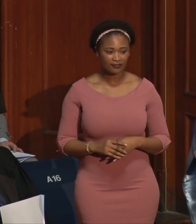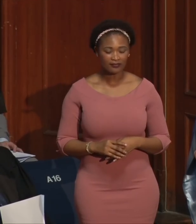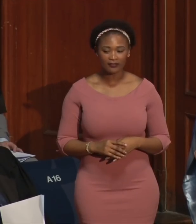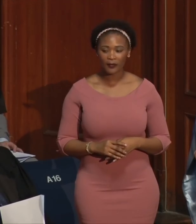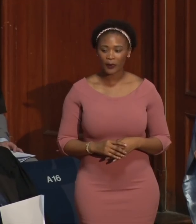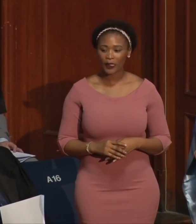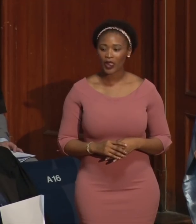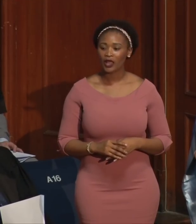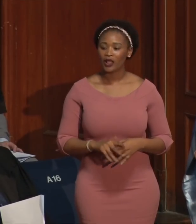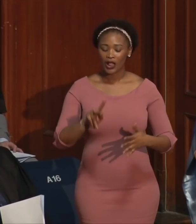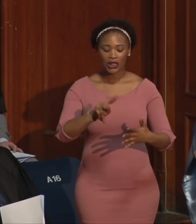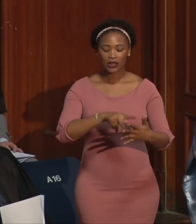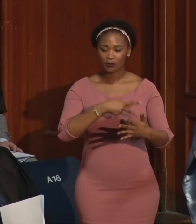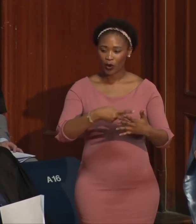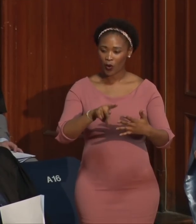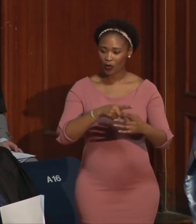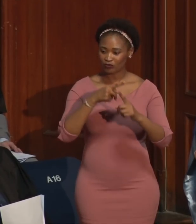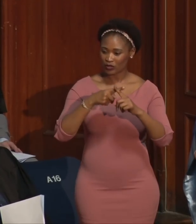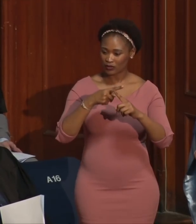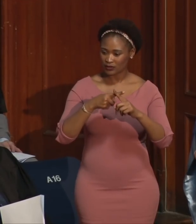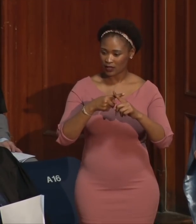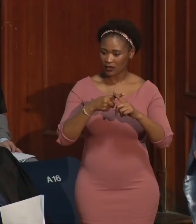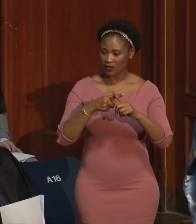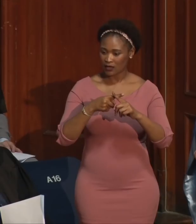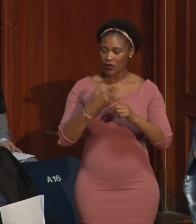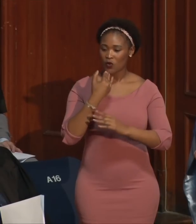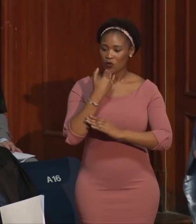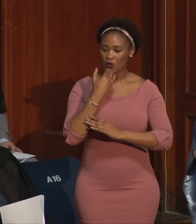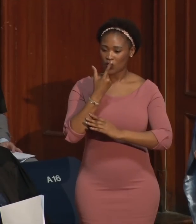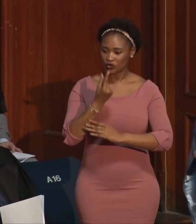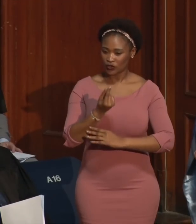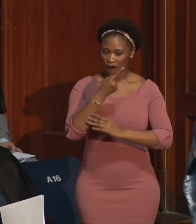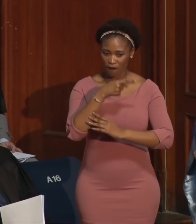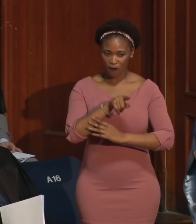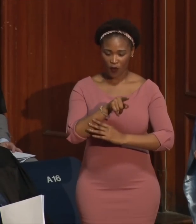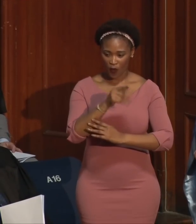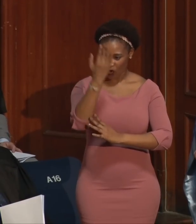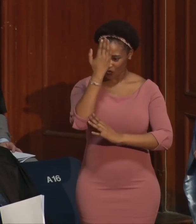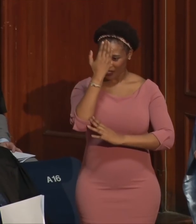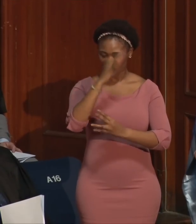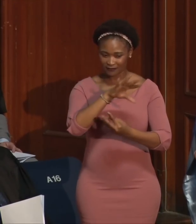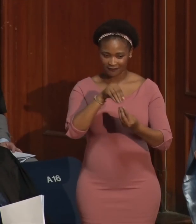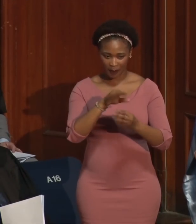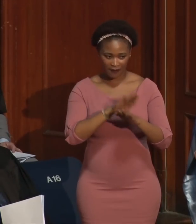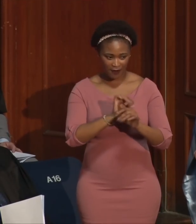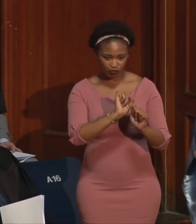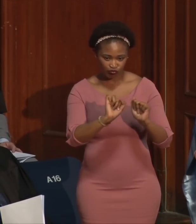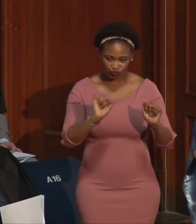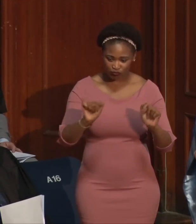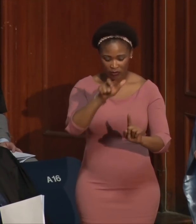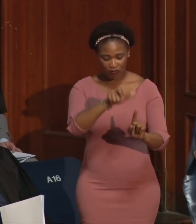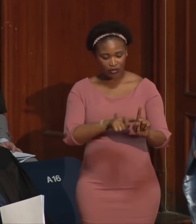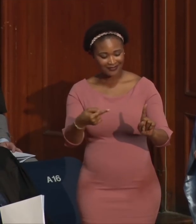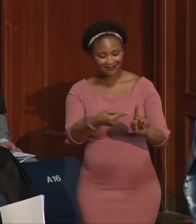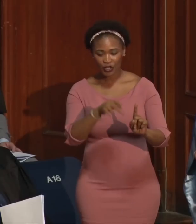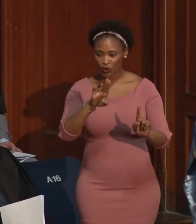The poem of praise, the Imbongo, was performed in honor of the graduates, their family, their friends, by artist and